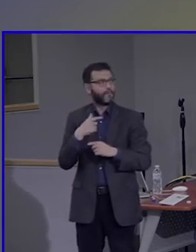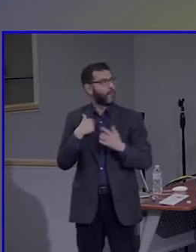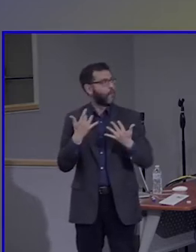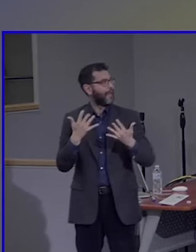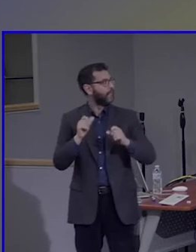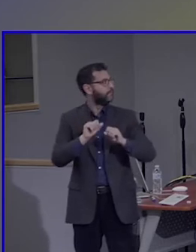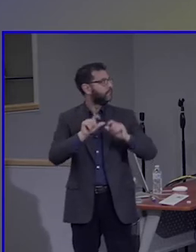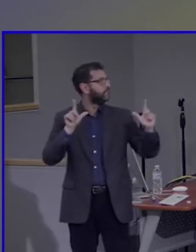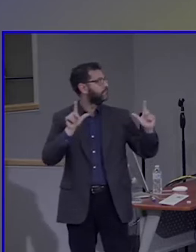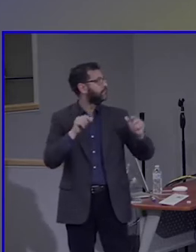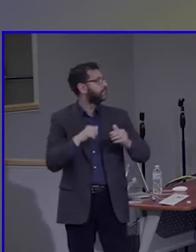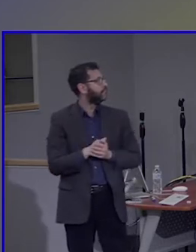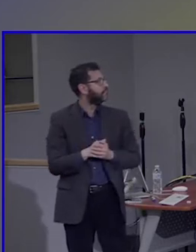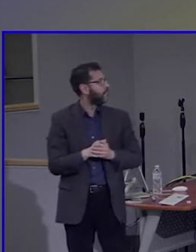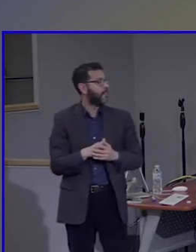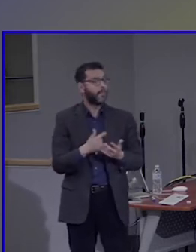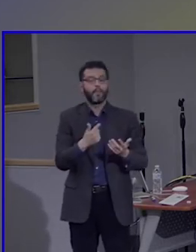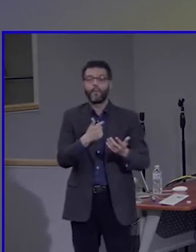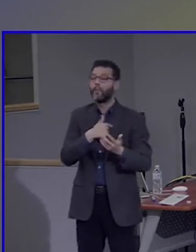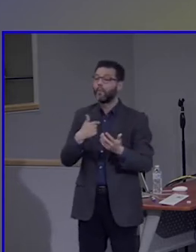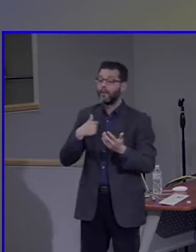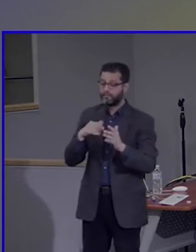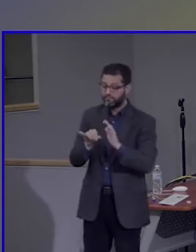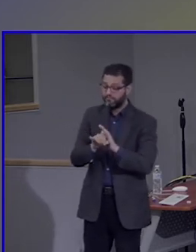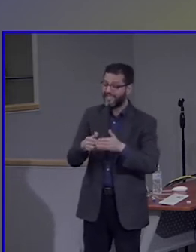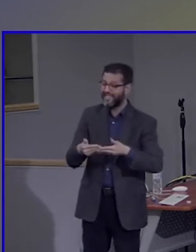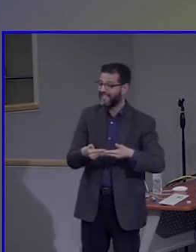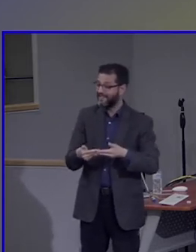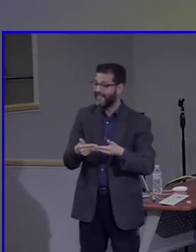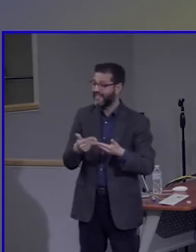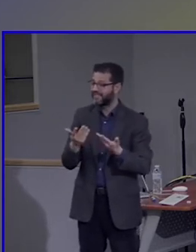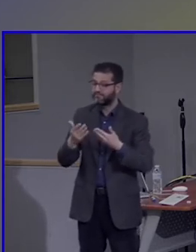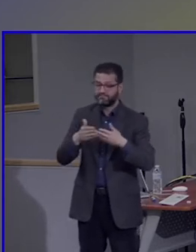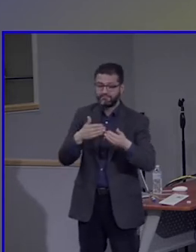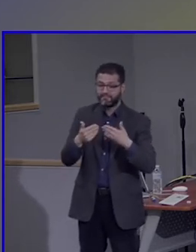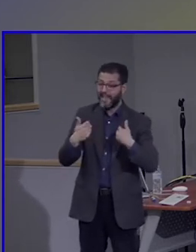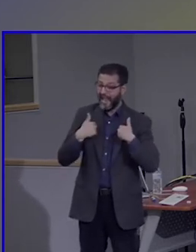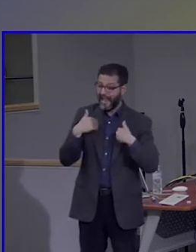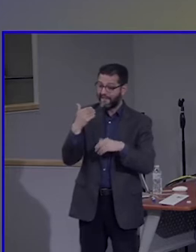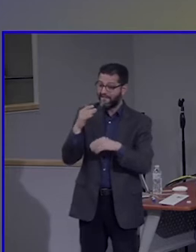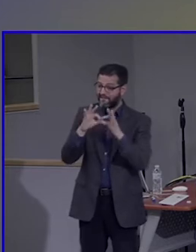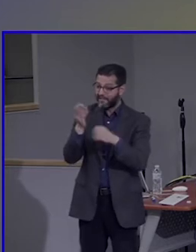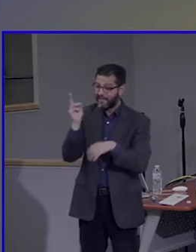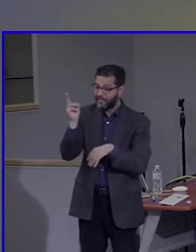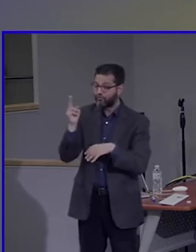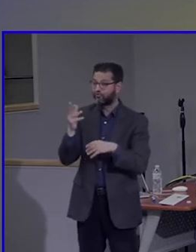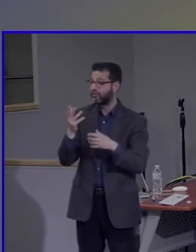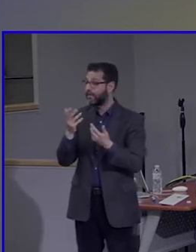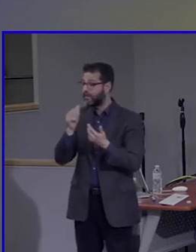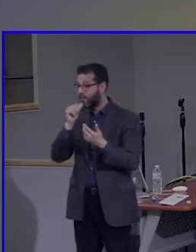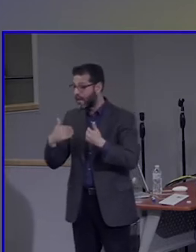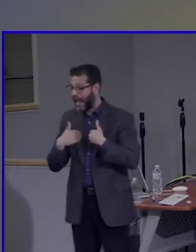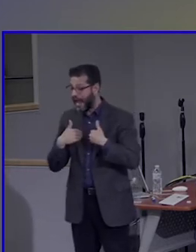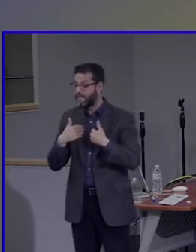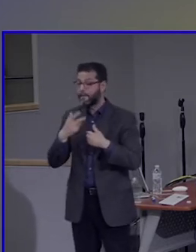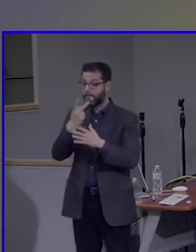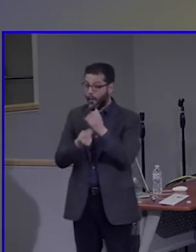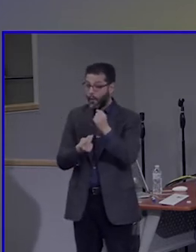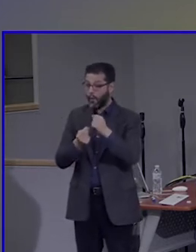that infants with and without a family history of language learning impairment prospectively and longitudinally